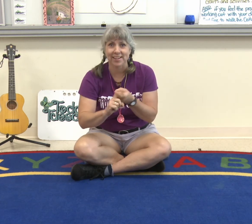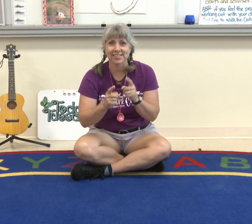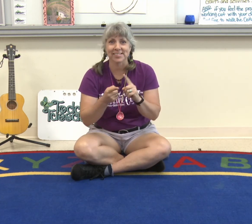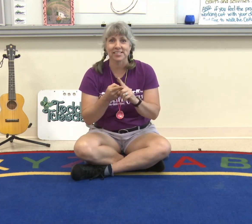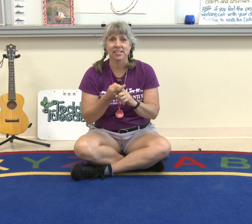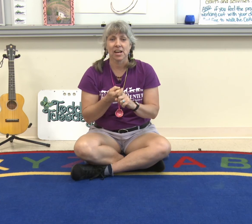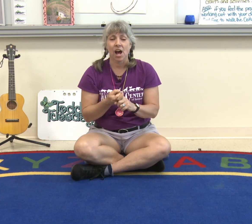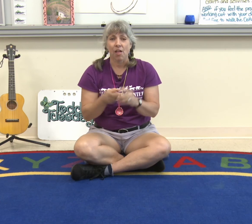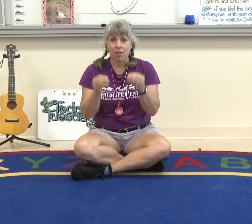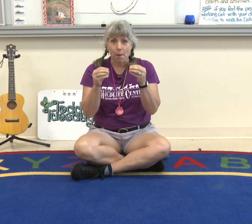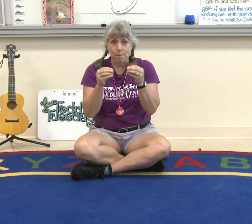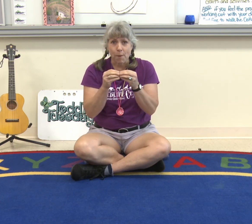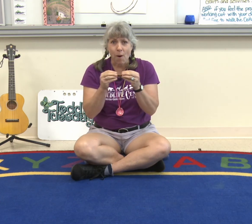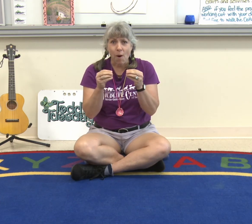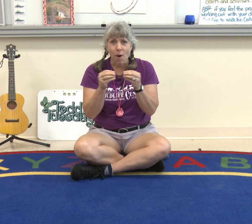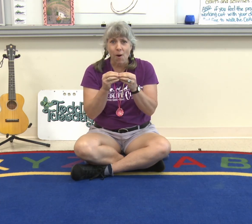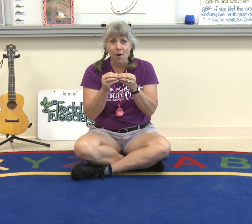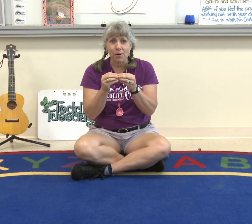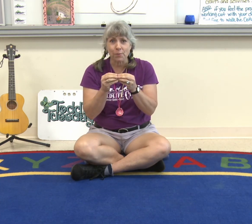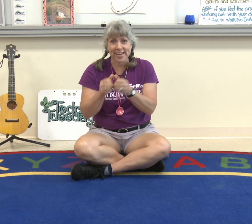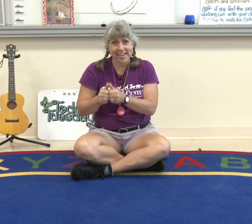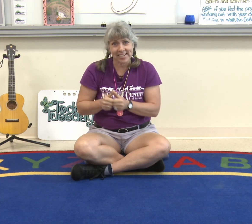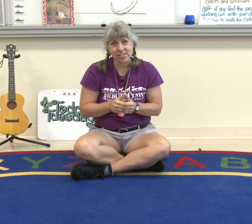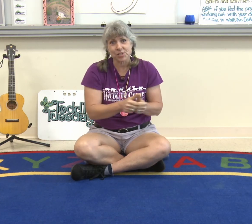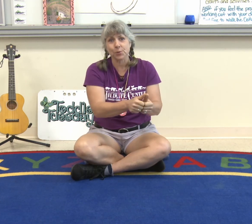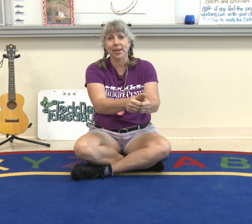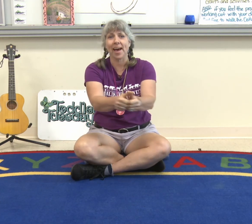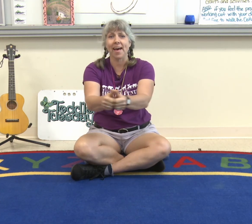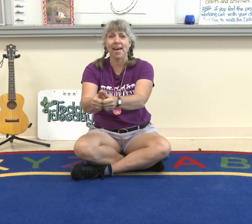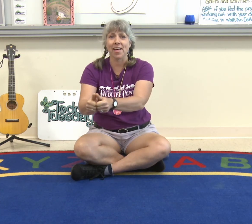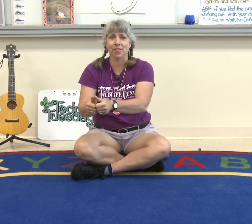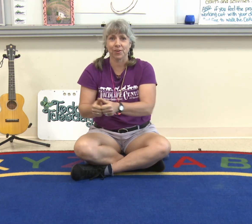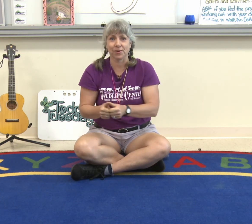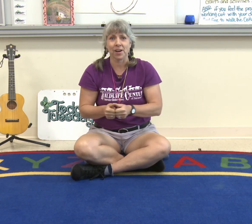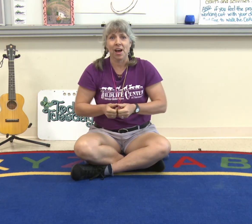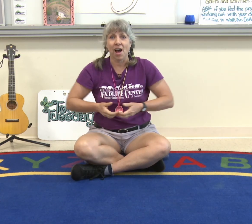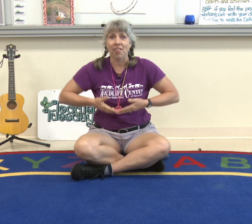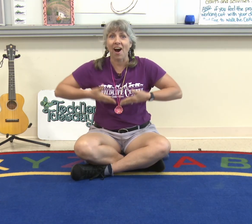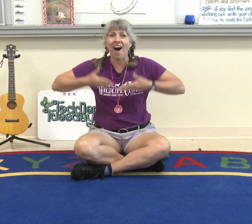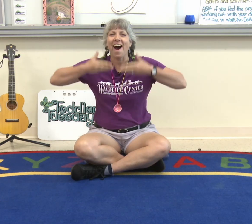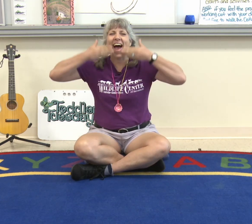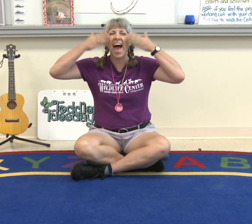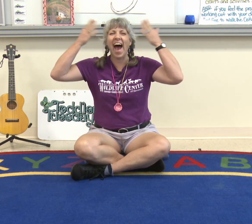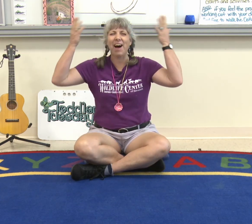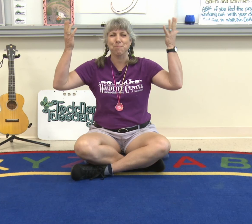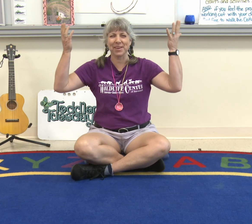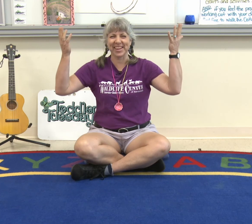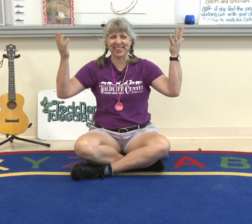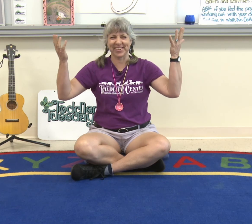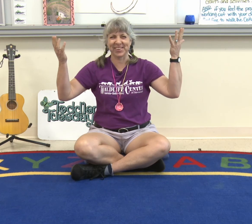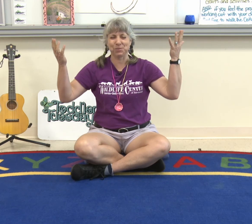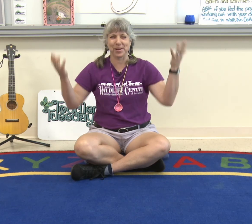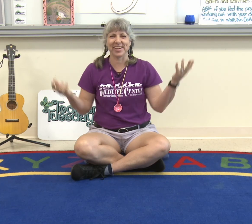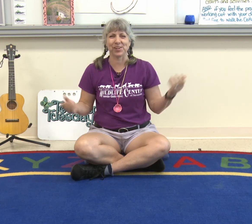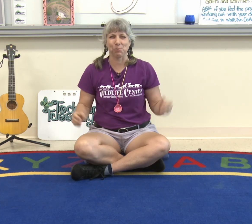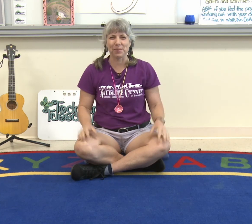friends. The more we get together, the happier we'll